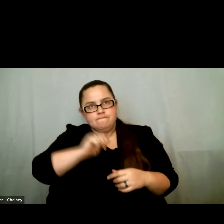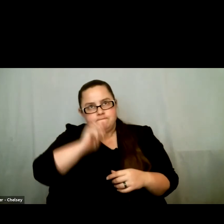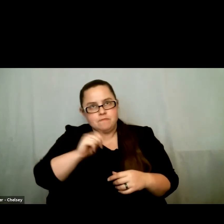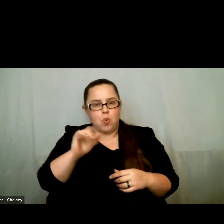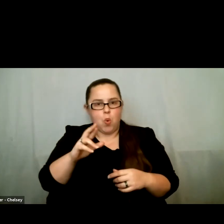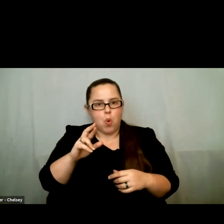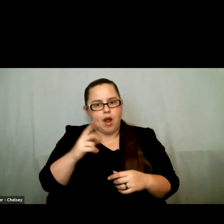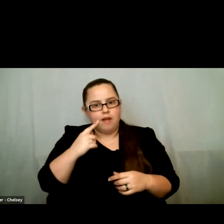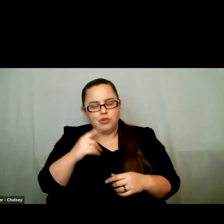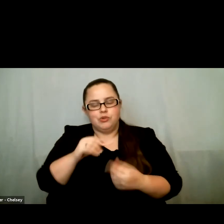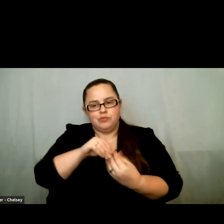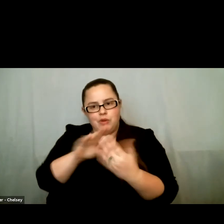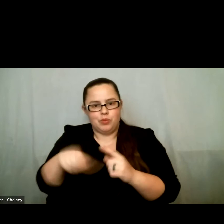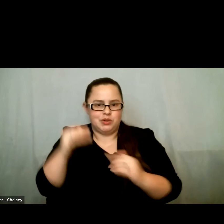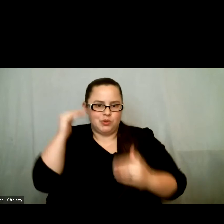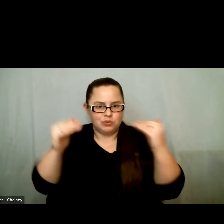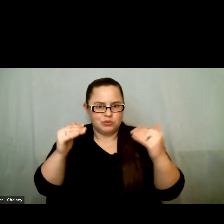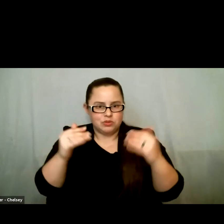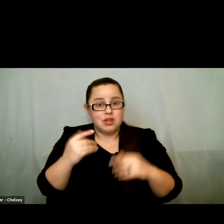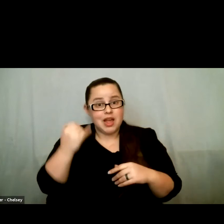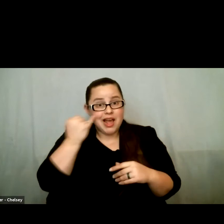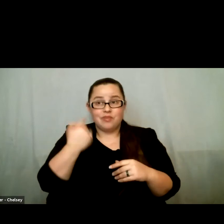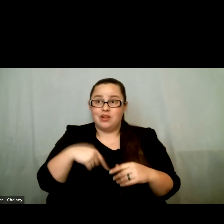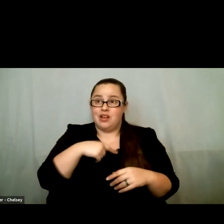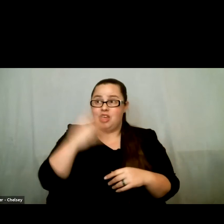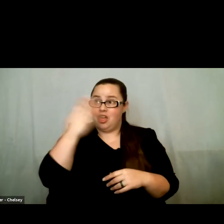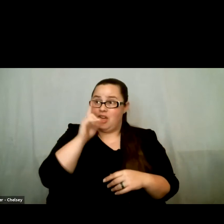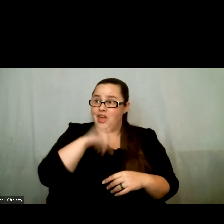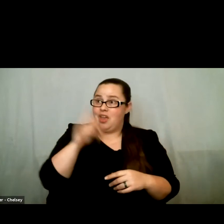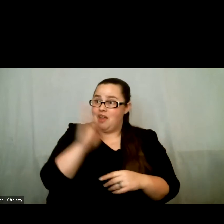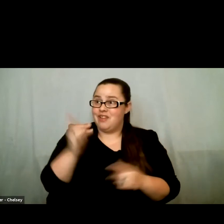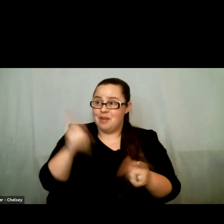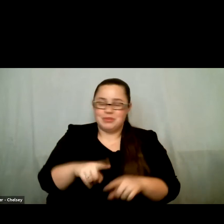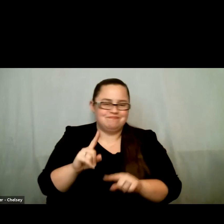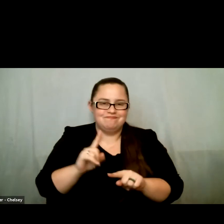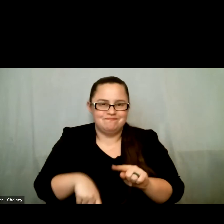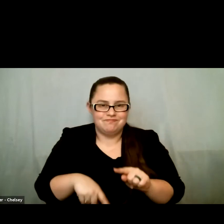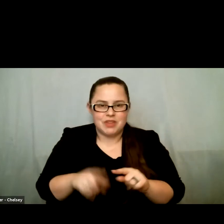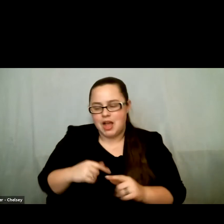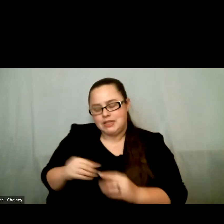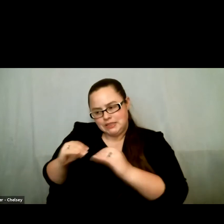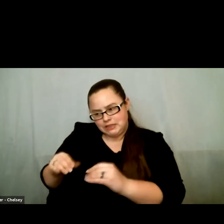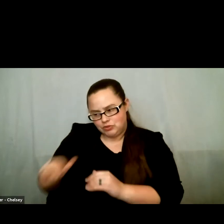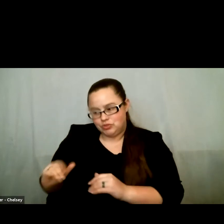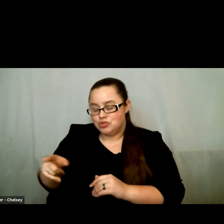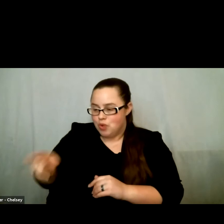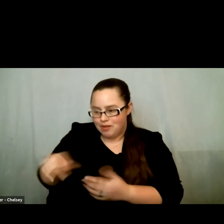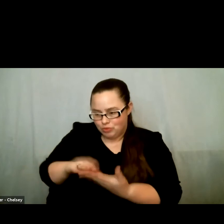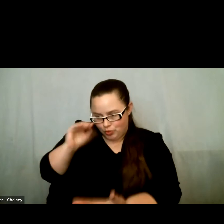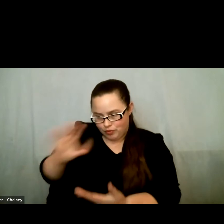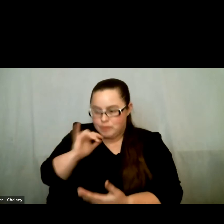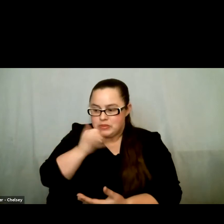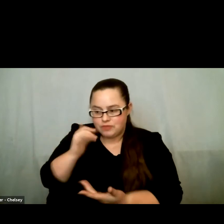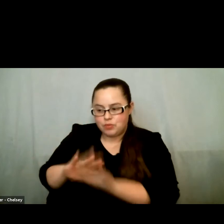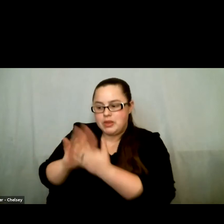violence against Asian never happened. I always reinforce to my children that they have to learn from their mistakes to become better people. We